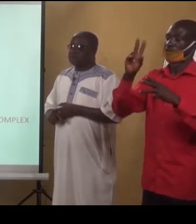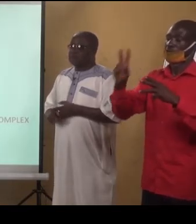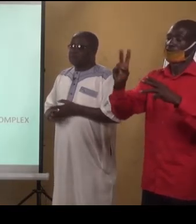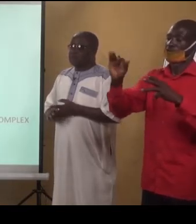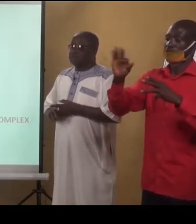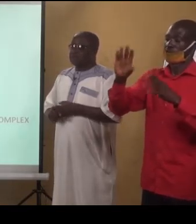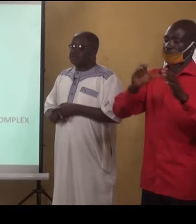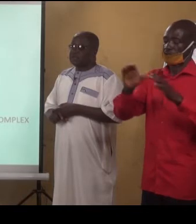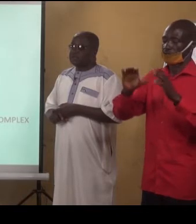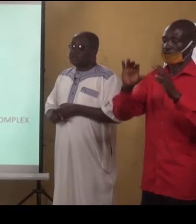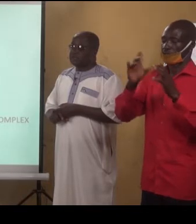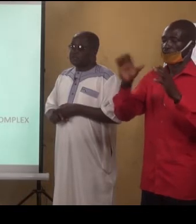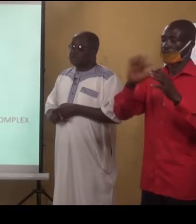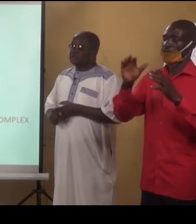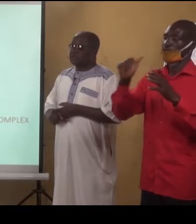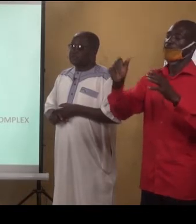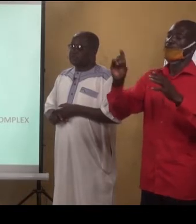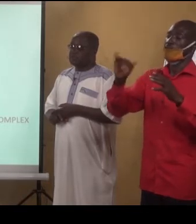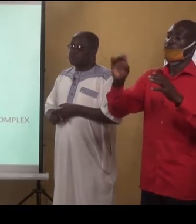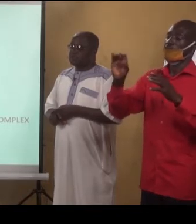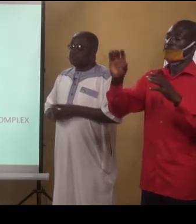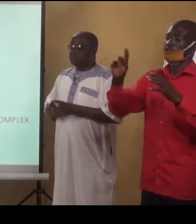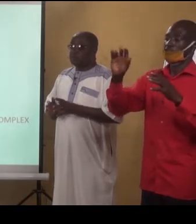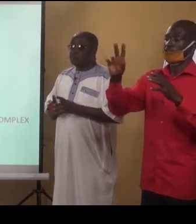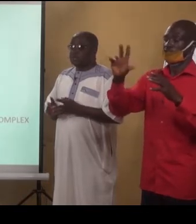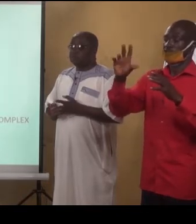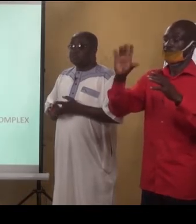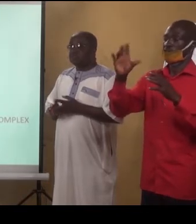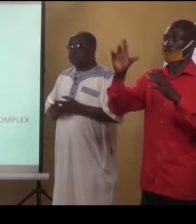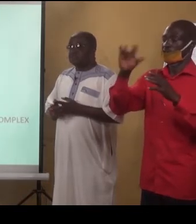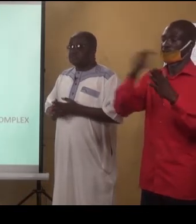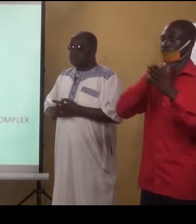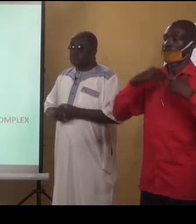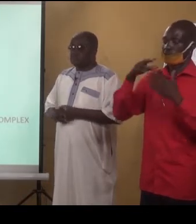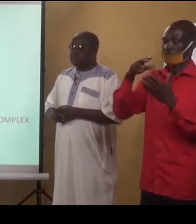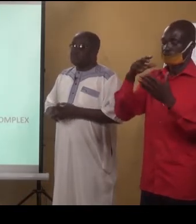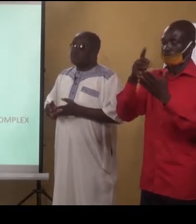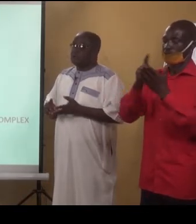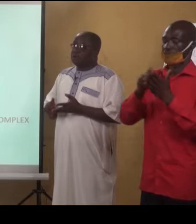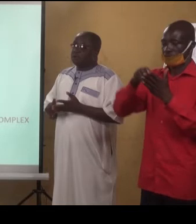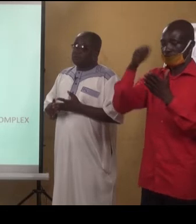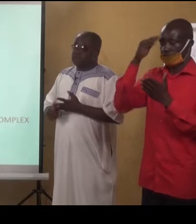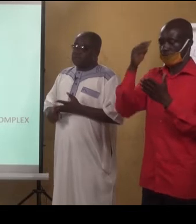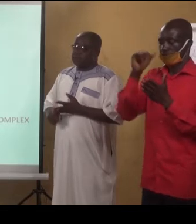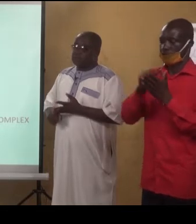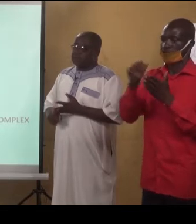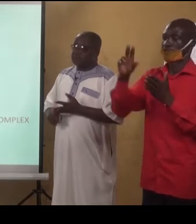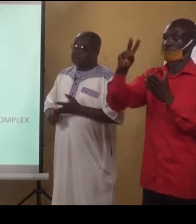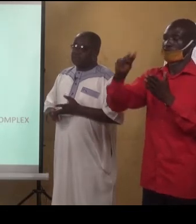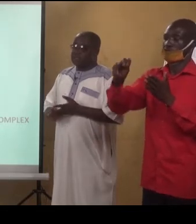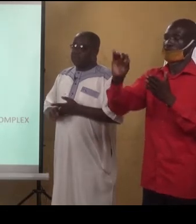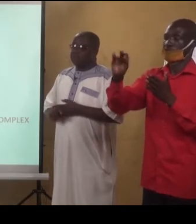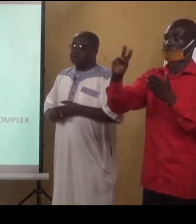clause, and the adjectival clause. We have discussed, as it were, the noun